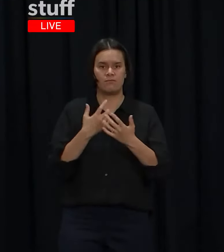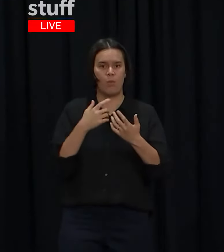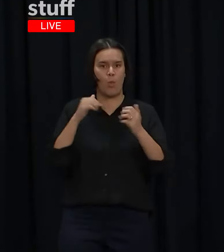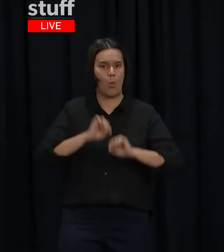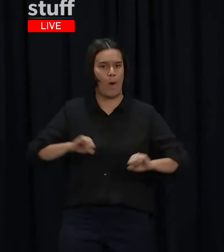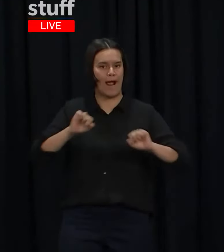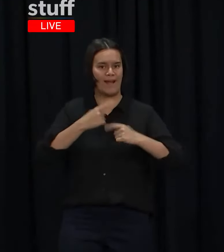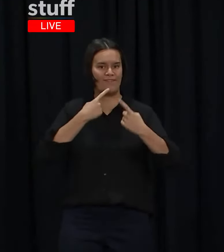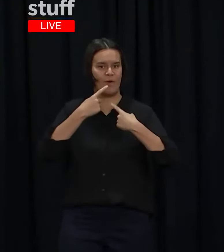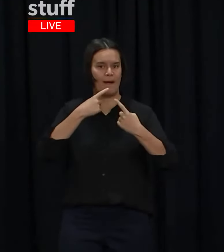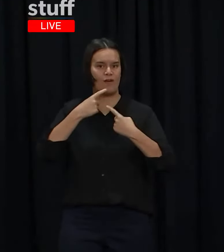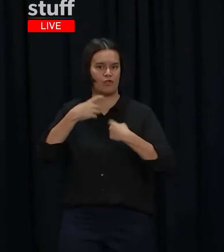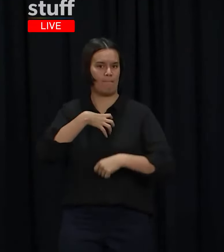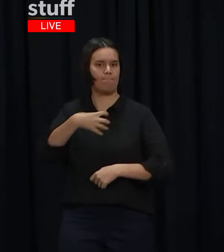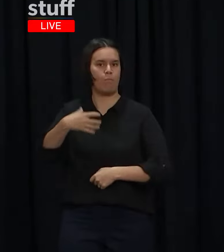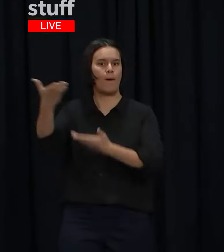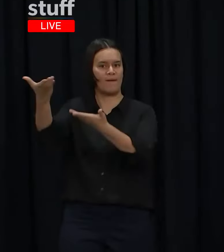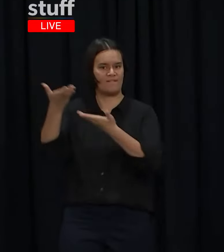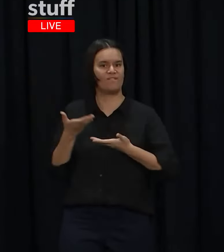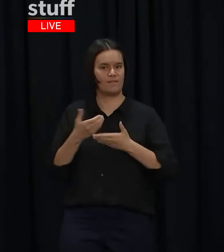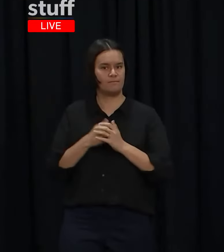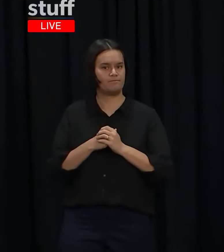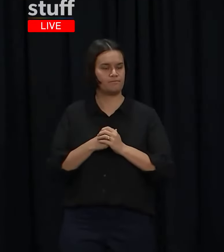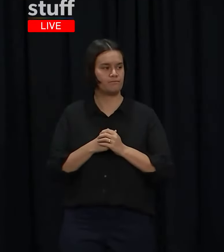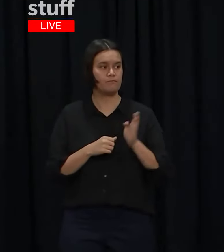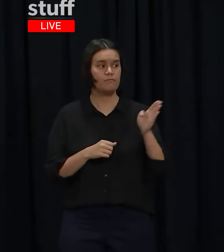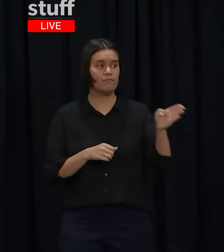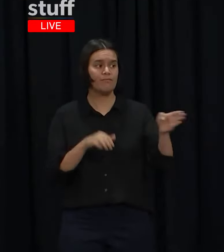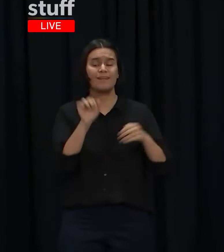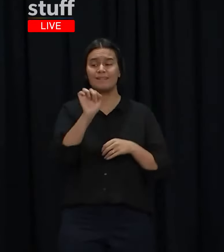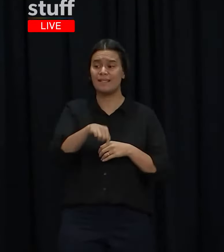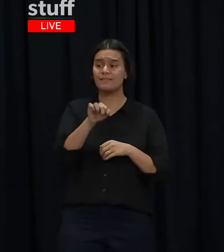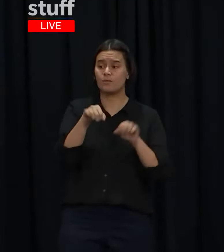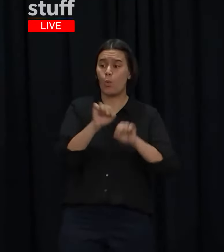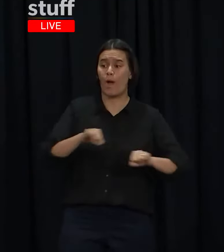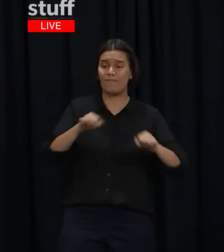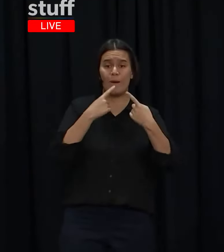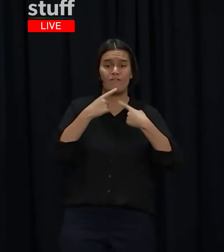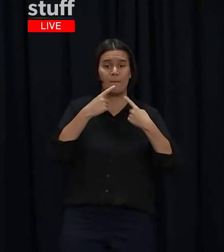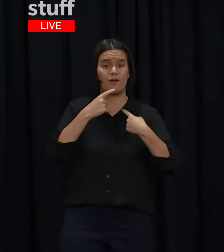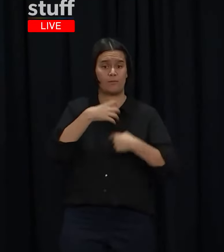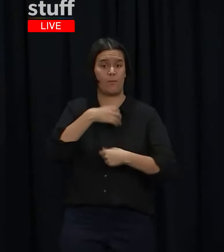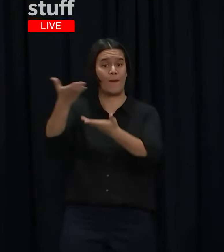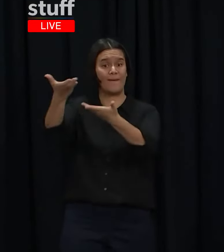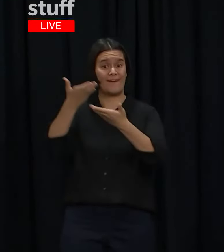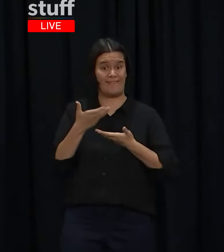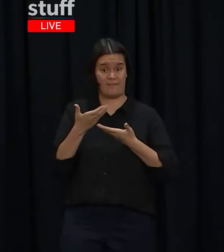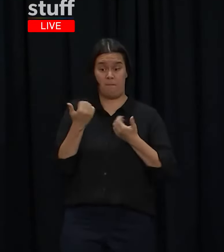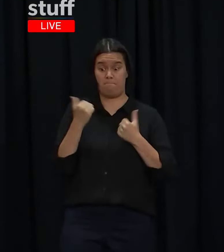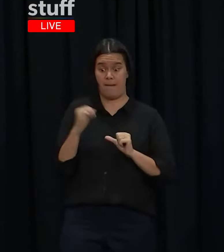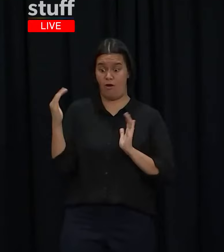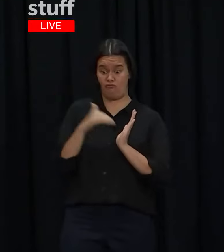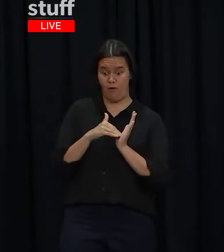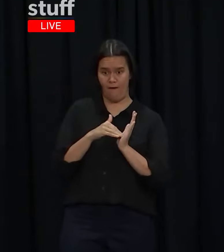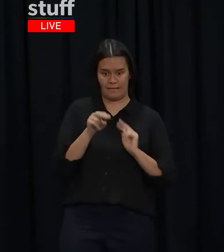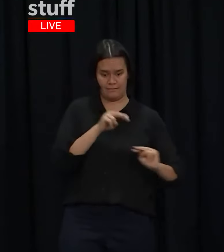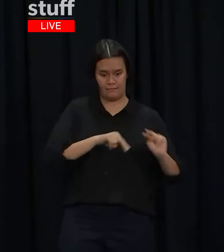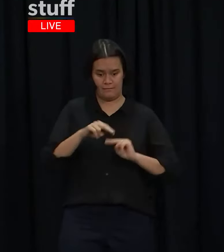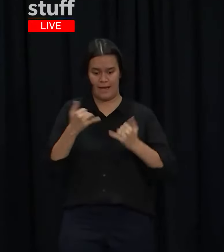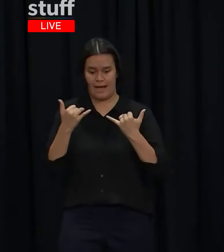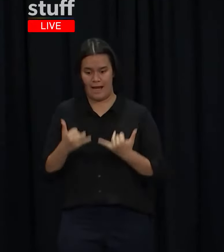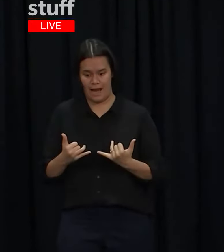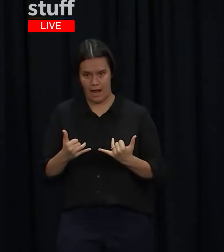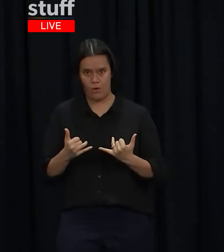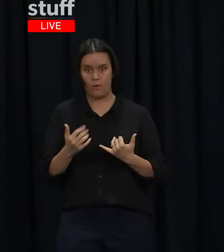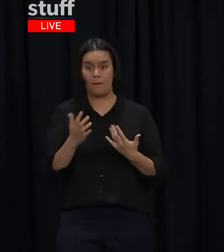another tranche of data from them, and MedSafe have updated me and said probably in about 2 weeks' time they'll be able to get the formal